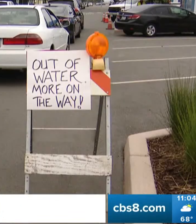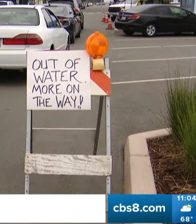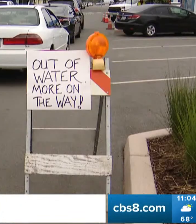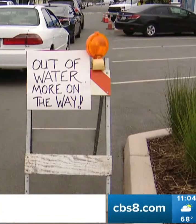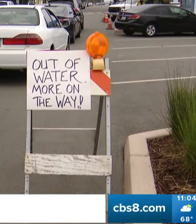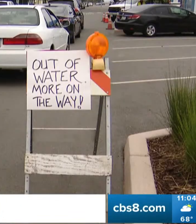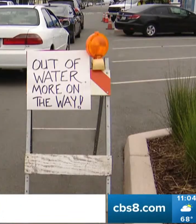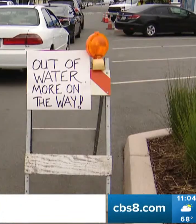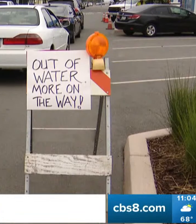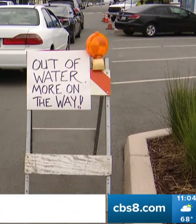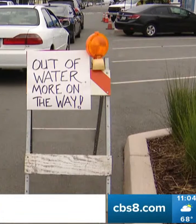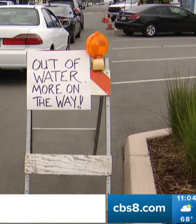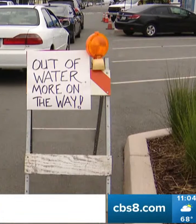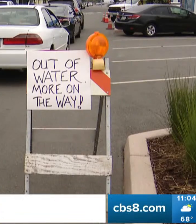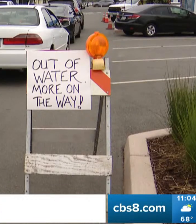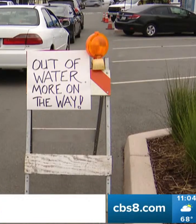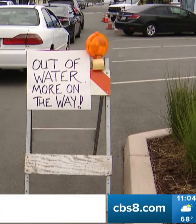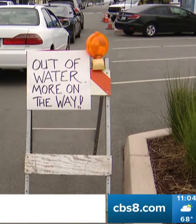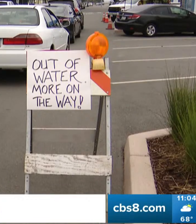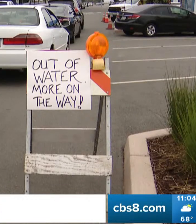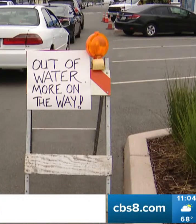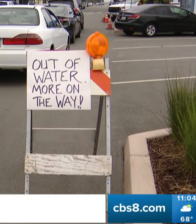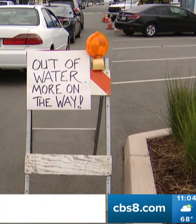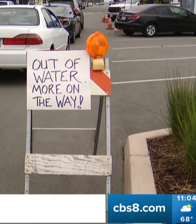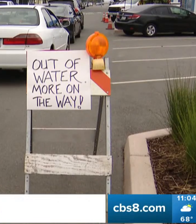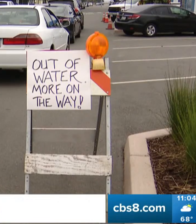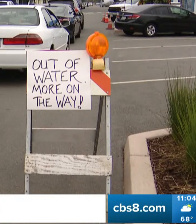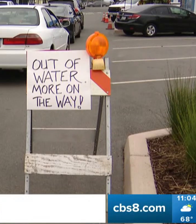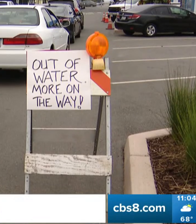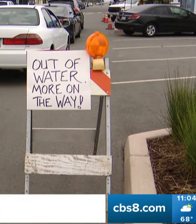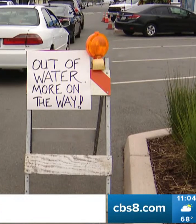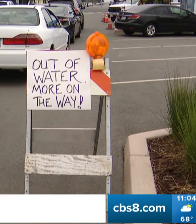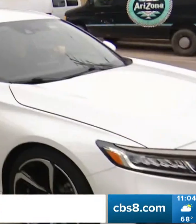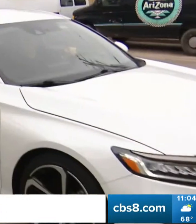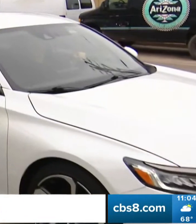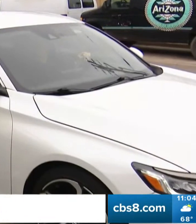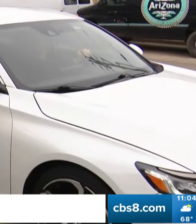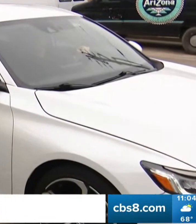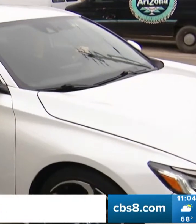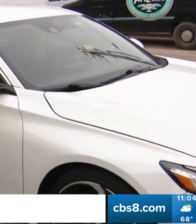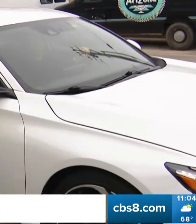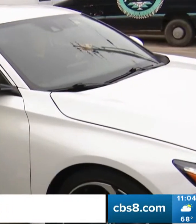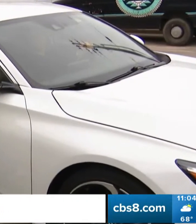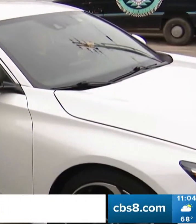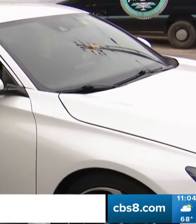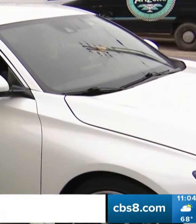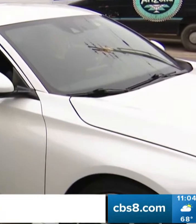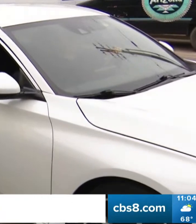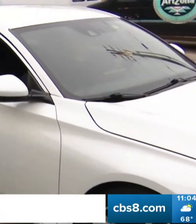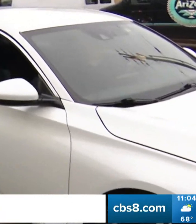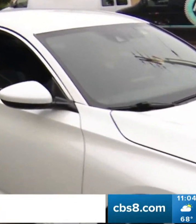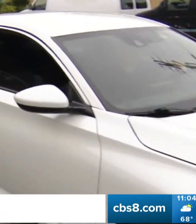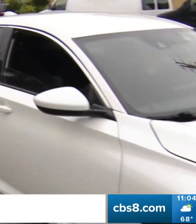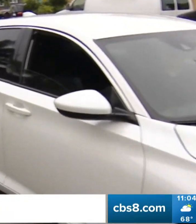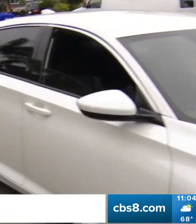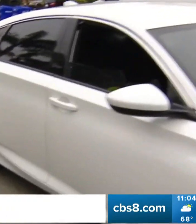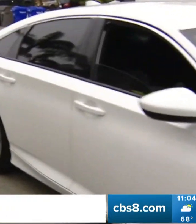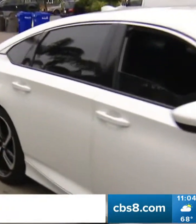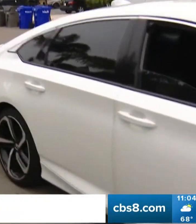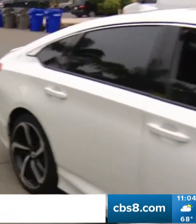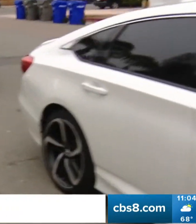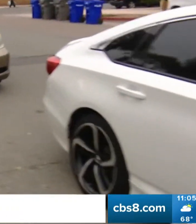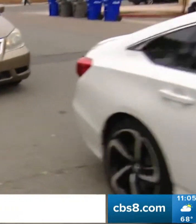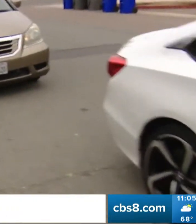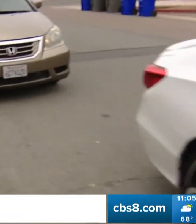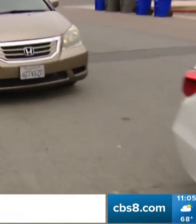And just before 10 a.m., that is when the company ran out of water. They put up a sign telling people they had run out, but they were going to get more. They actually went